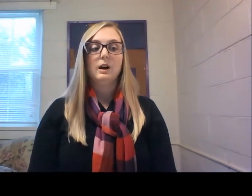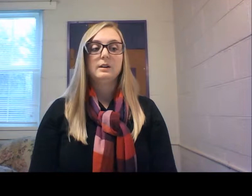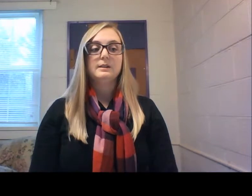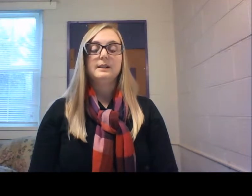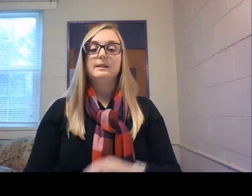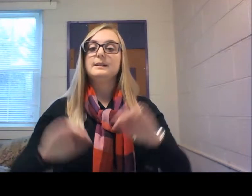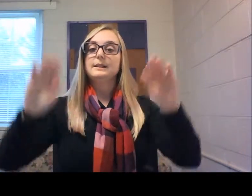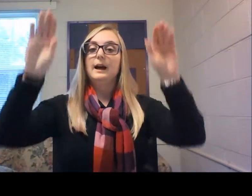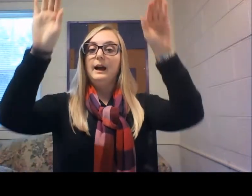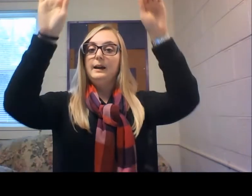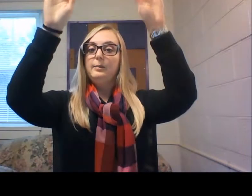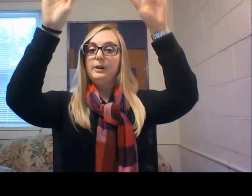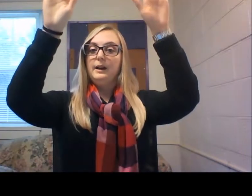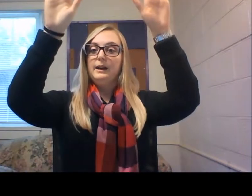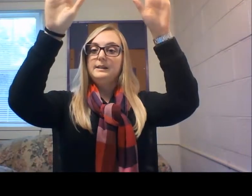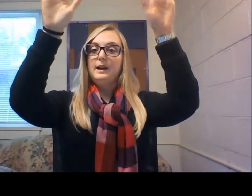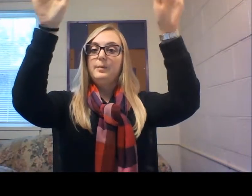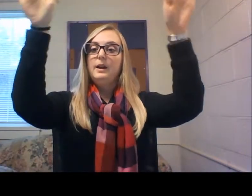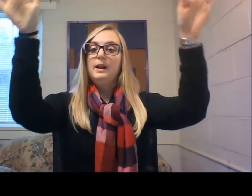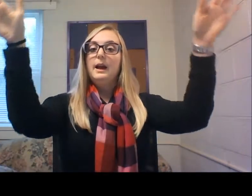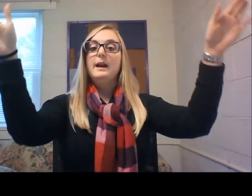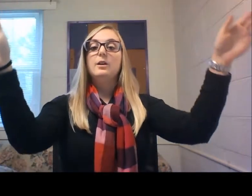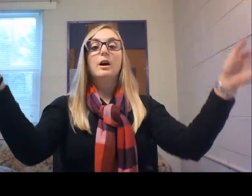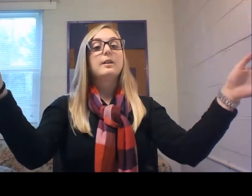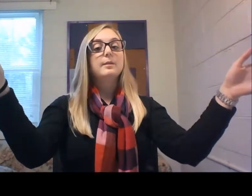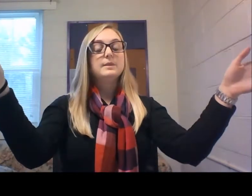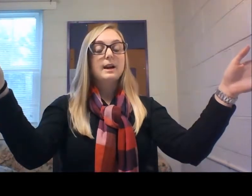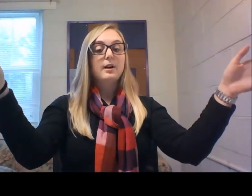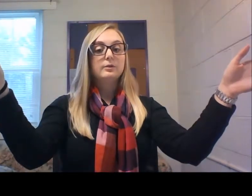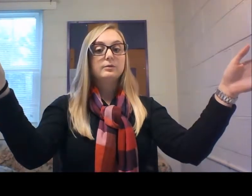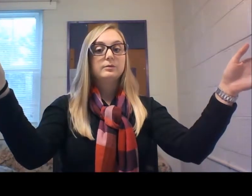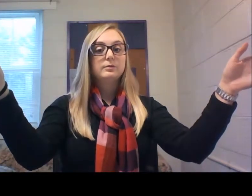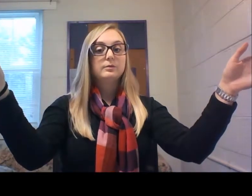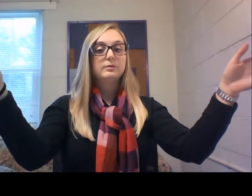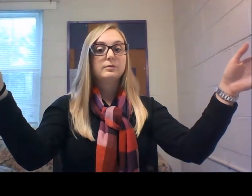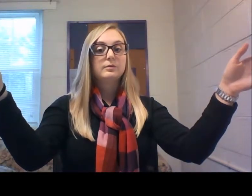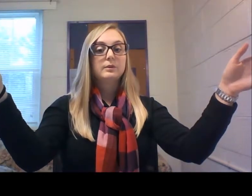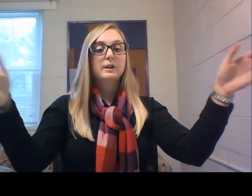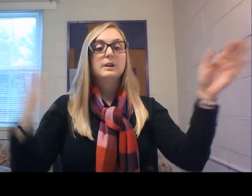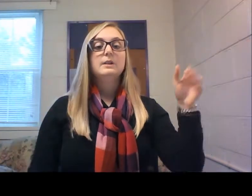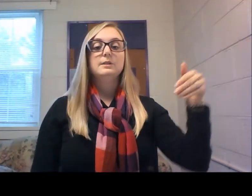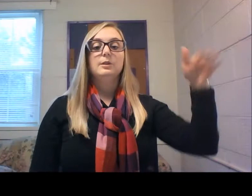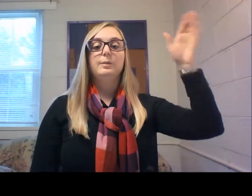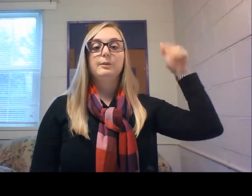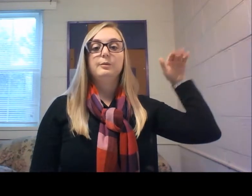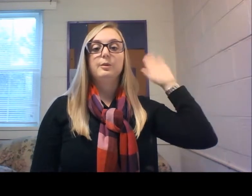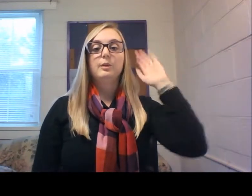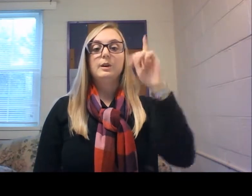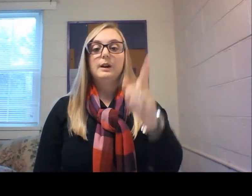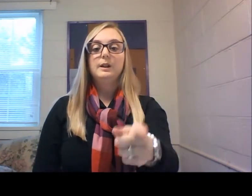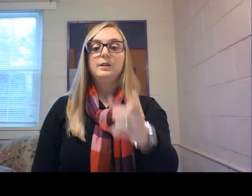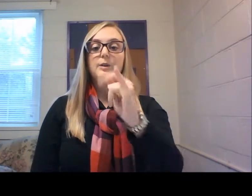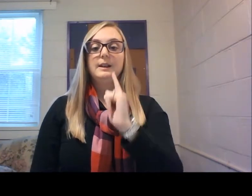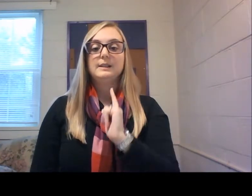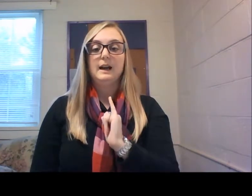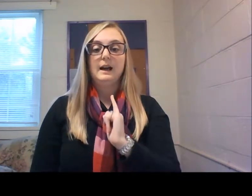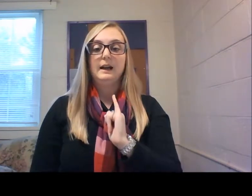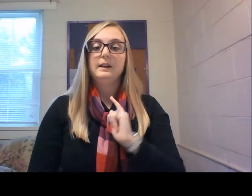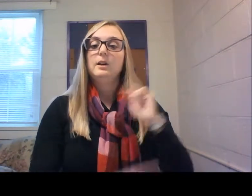Stars in the sky, bring your hands up and arc them down. So before you and I,